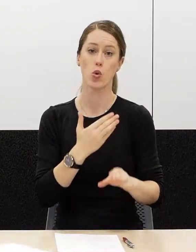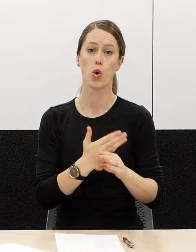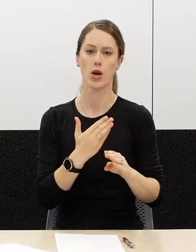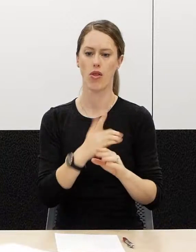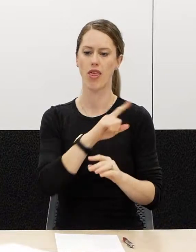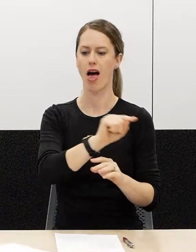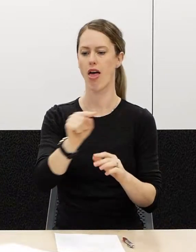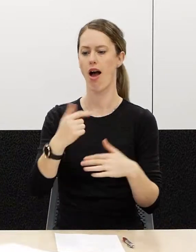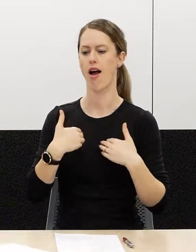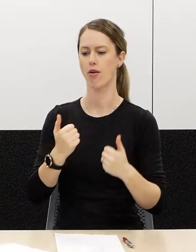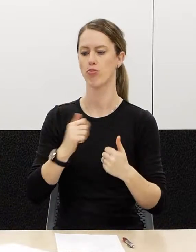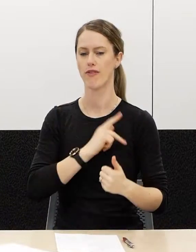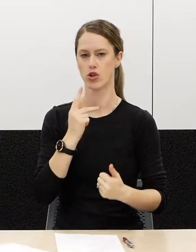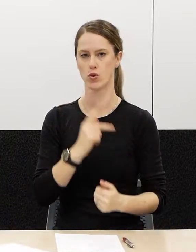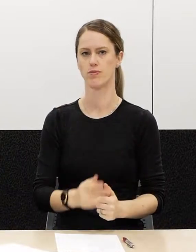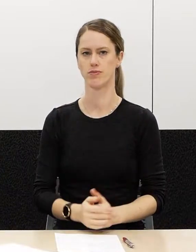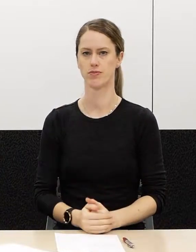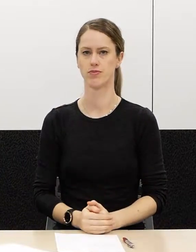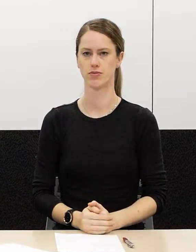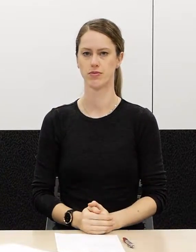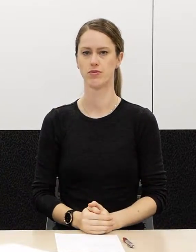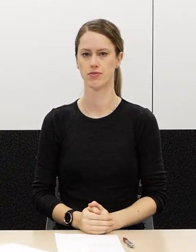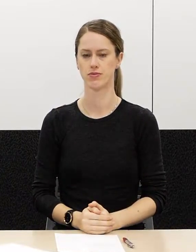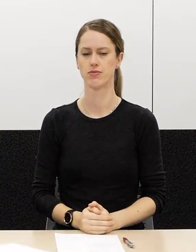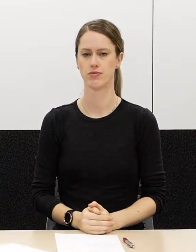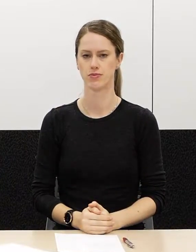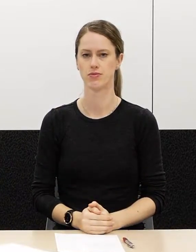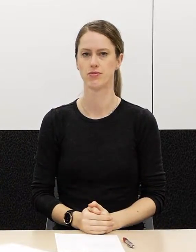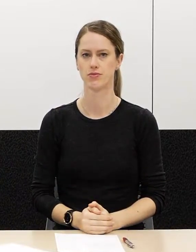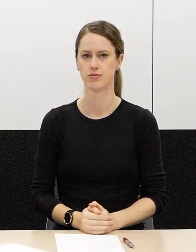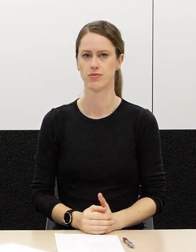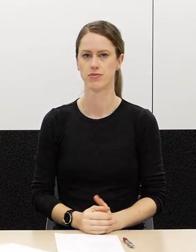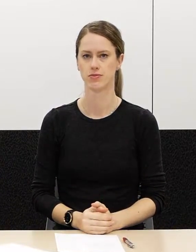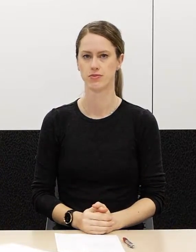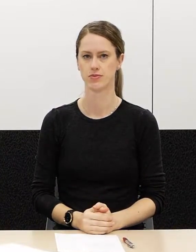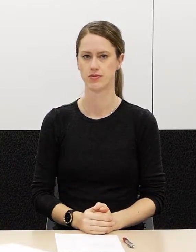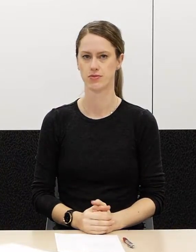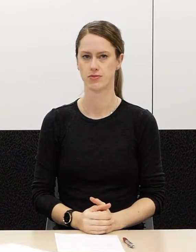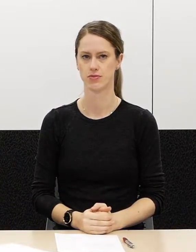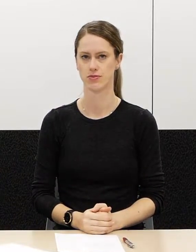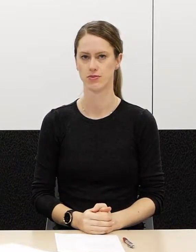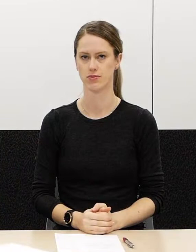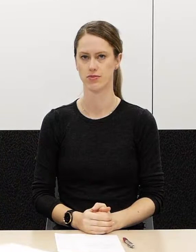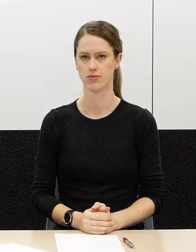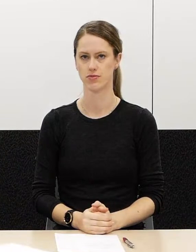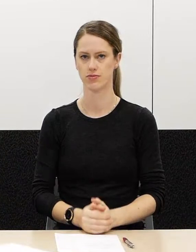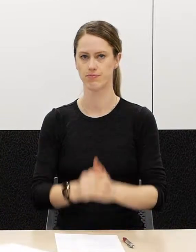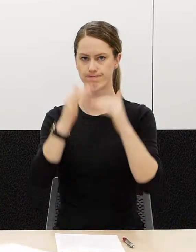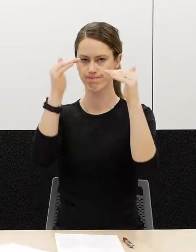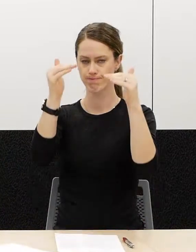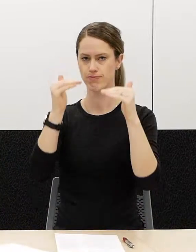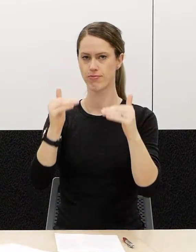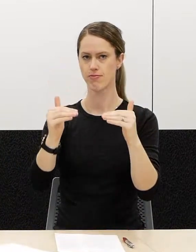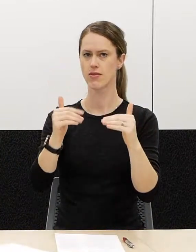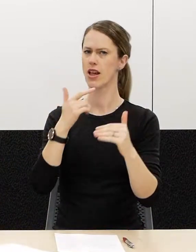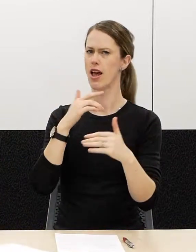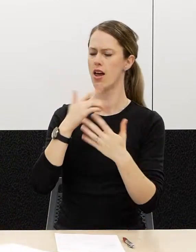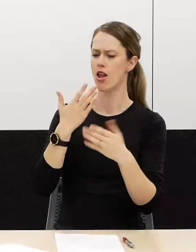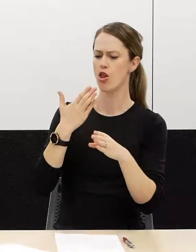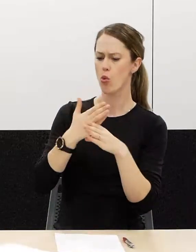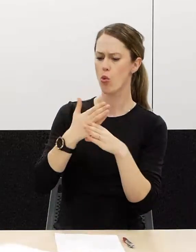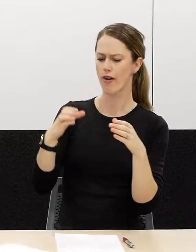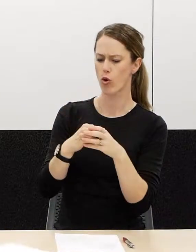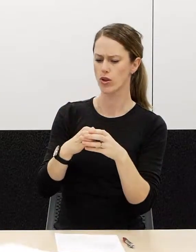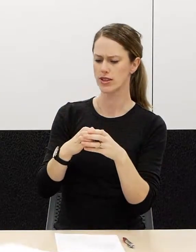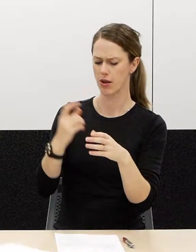allied health professionals on this plan. So how has the workforce been considered in setting up